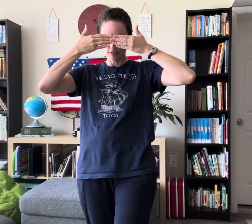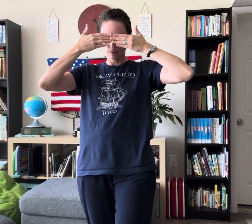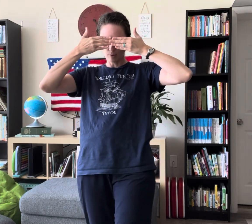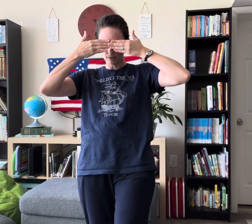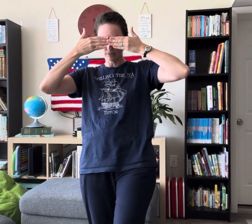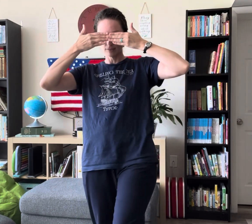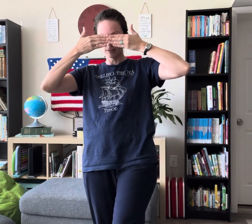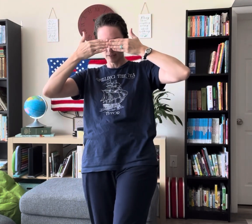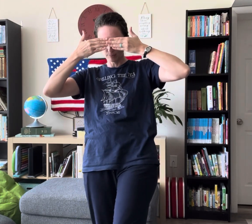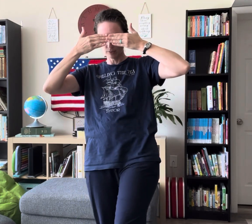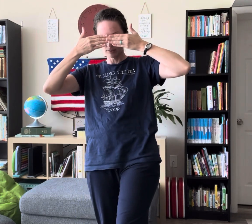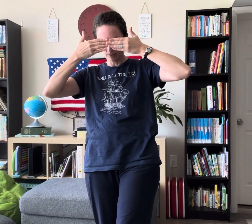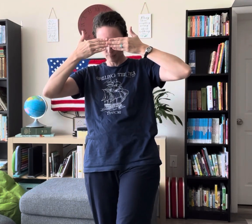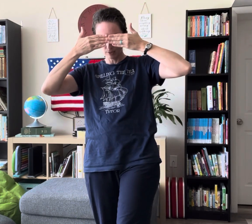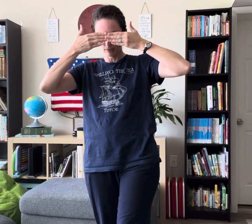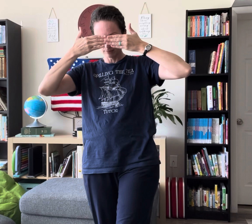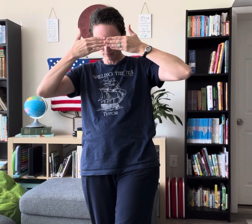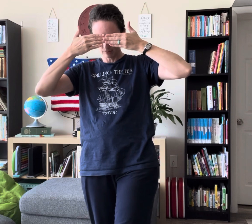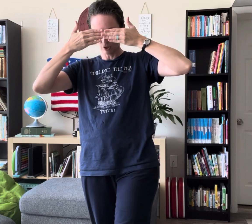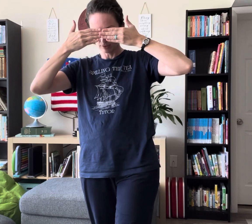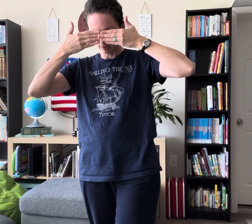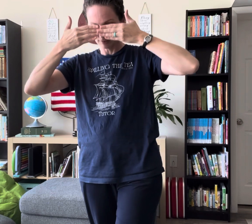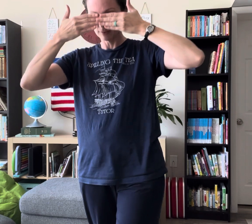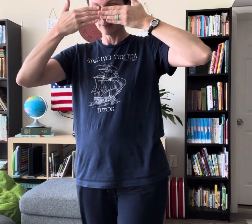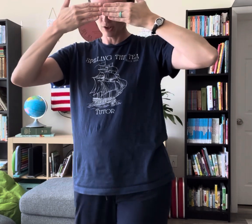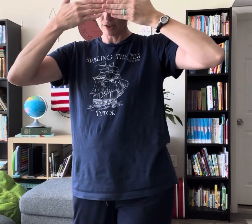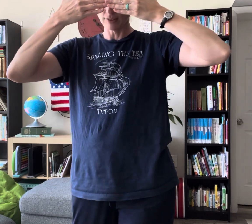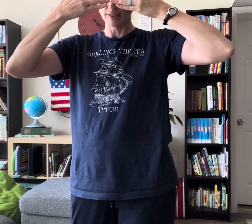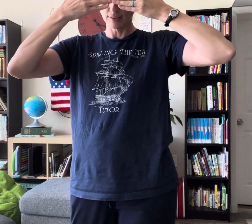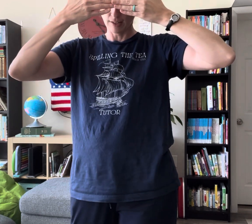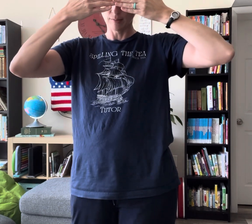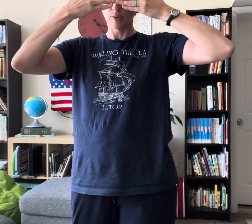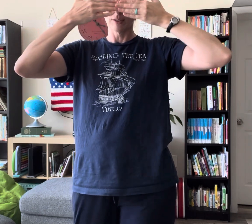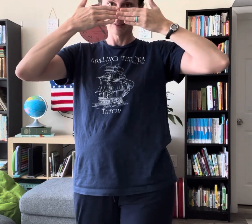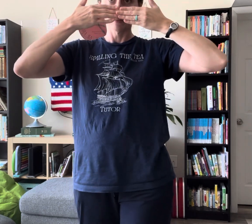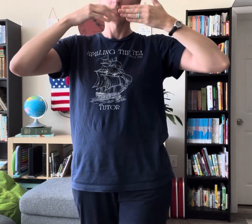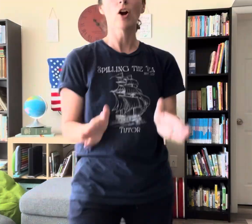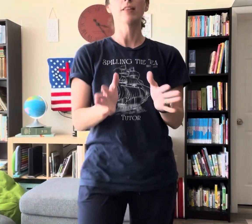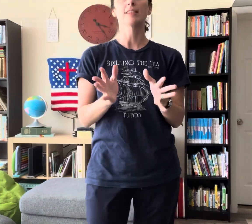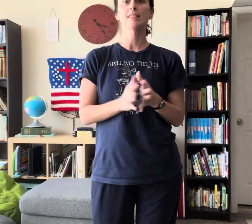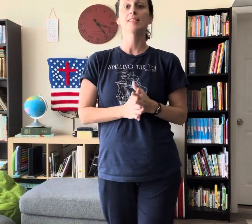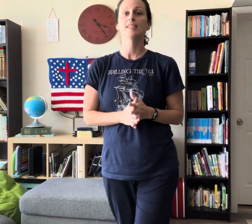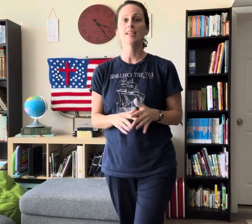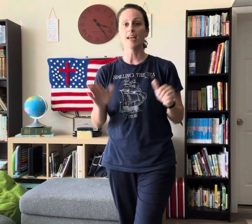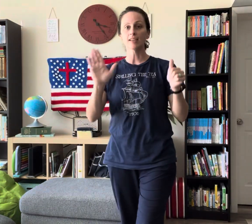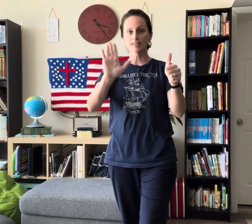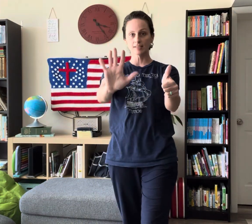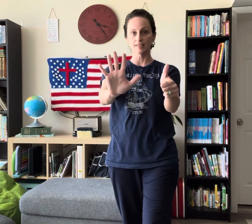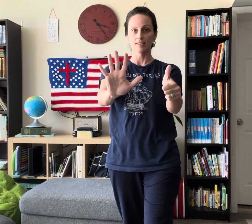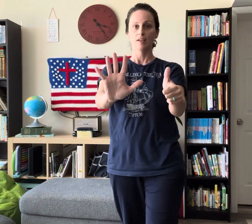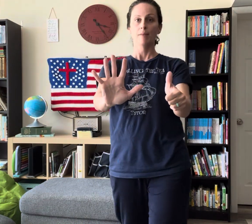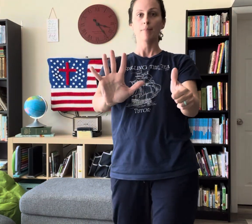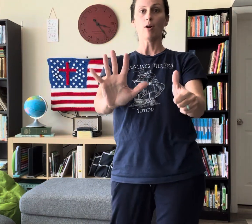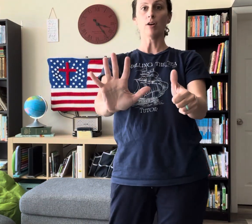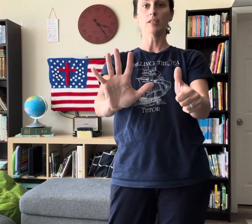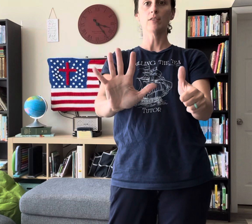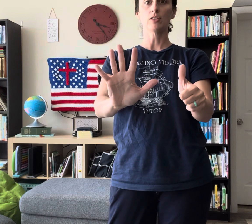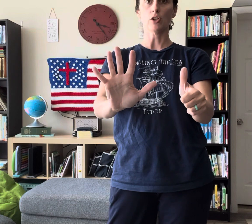tenebrae, tenebris, tenebrae, darkness, darkness, tenebris. For the 6 parts of the